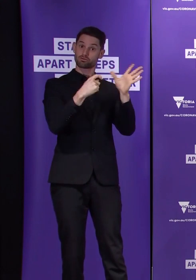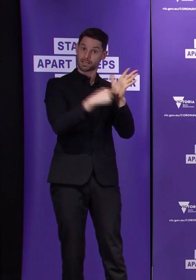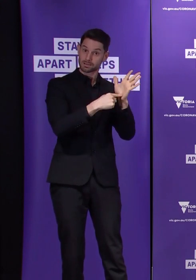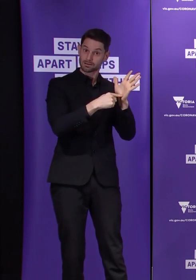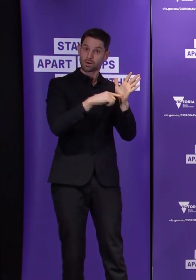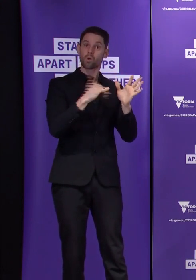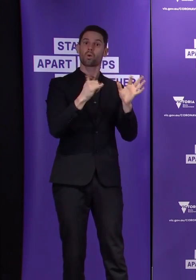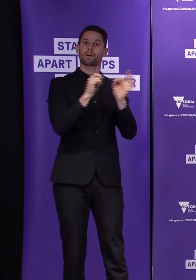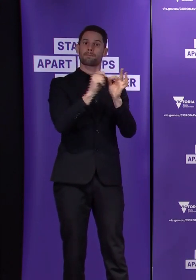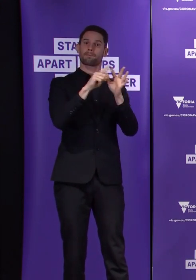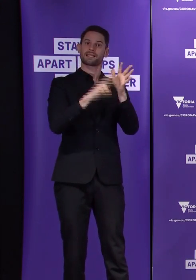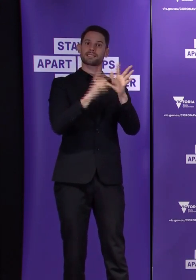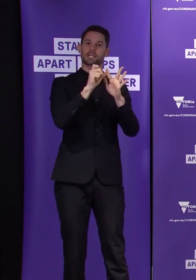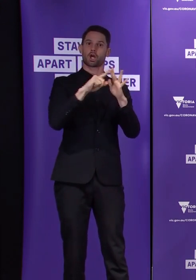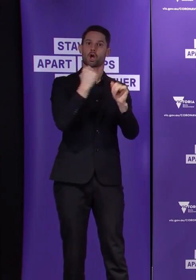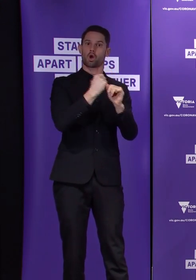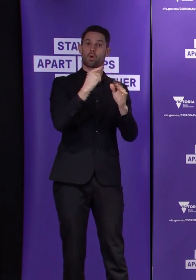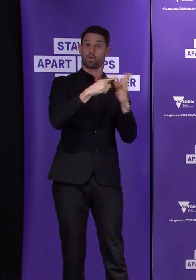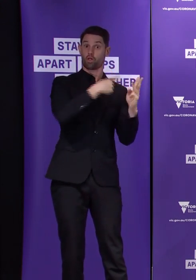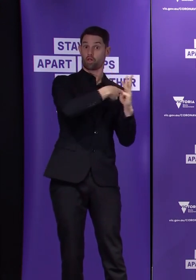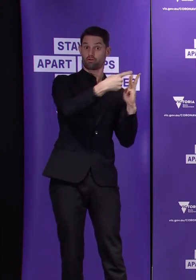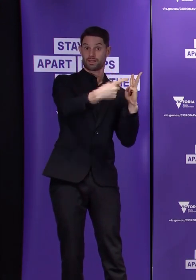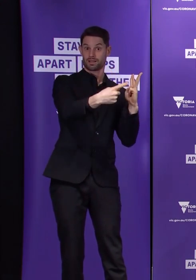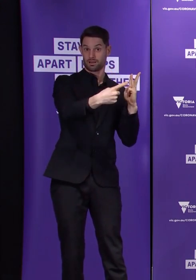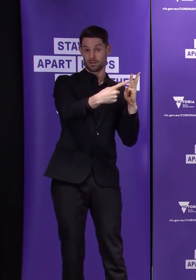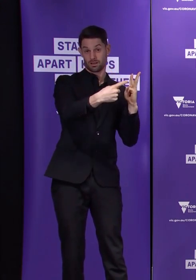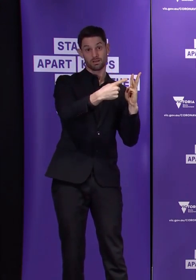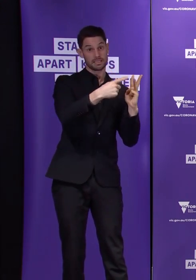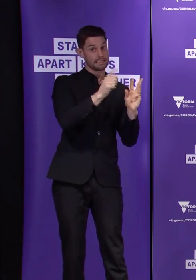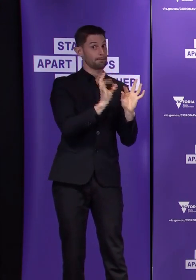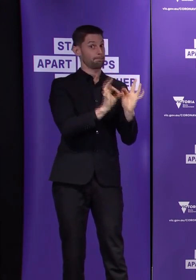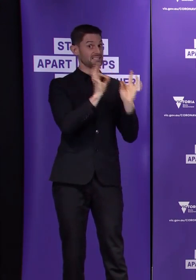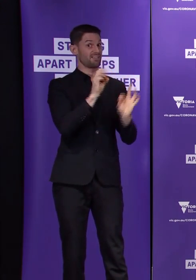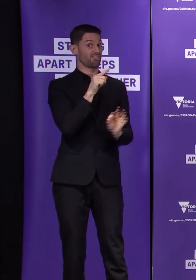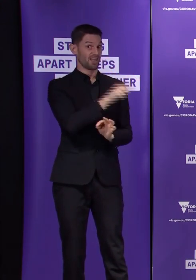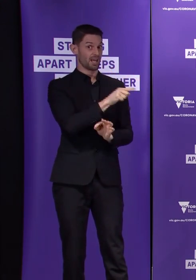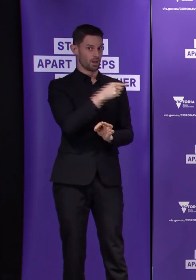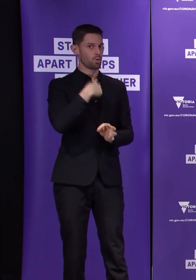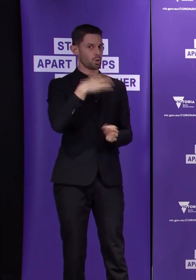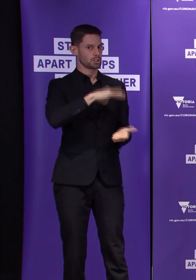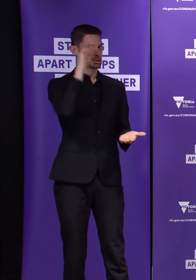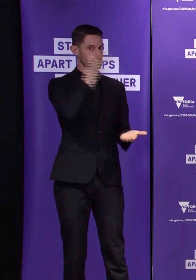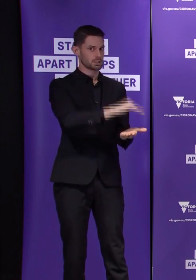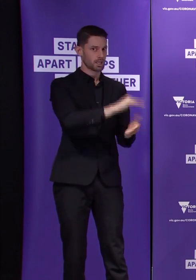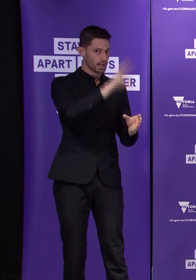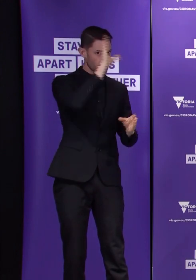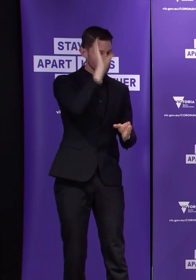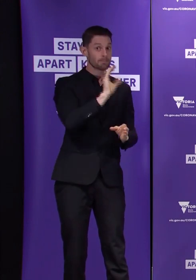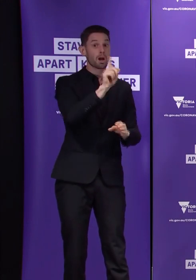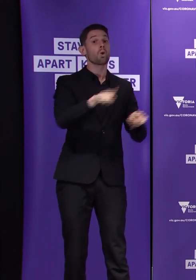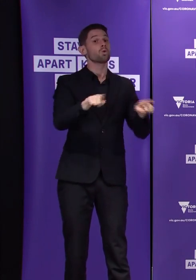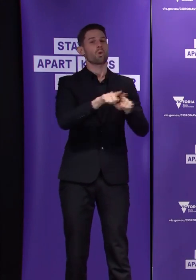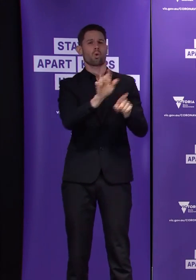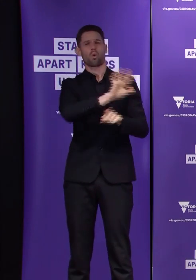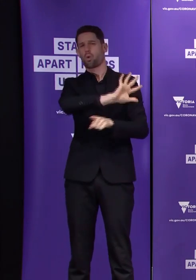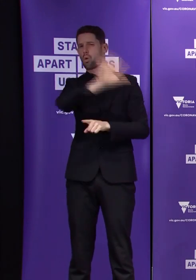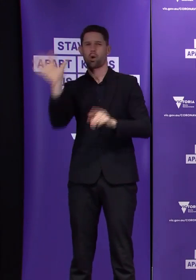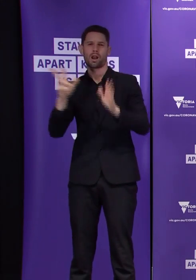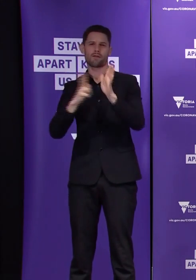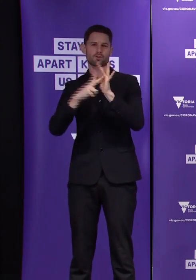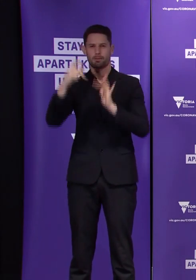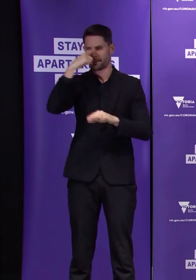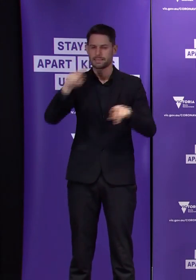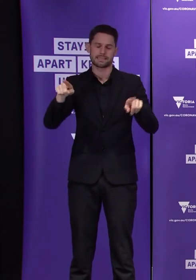symptoms whatsoever. That message, of course, applies to every single Victorian, regardless of their postcode, but we really are trying to have that